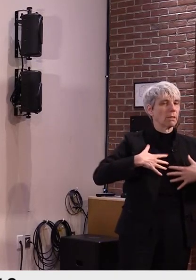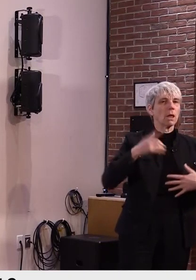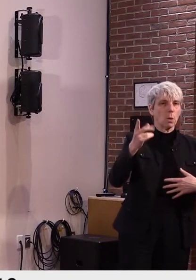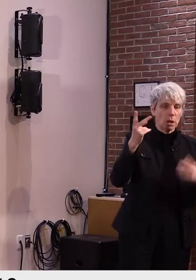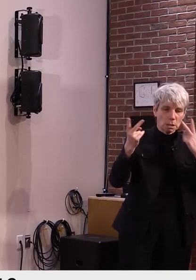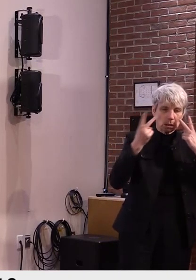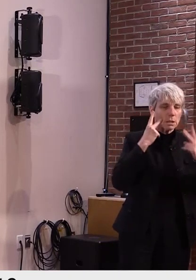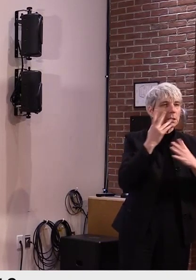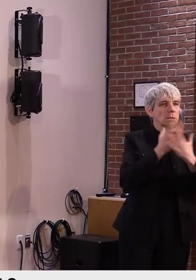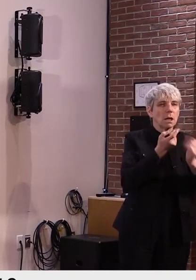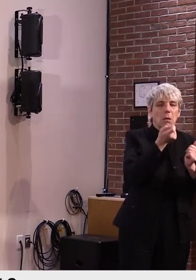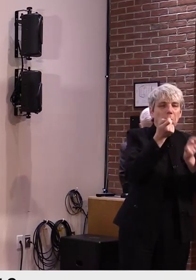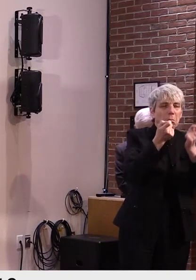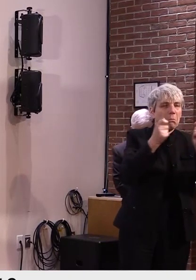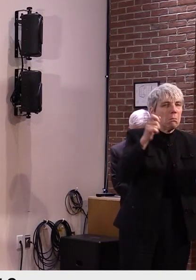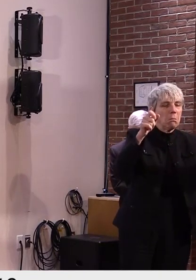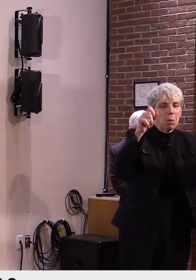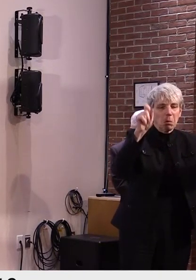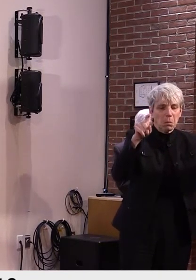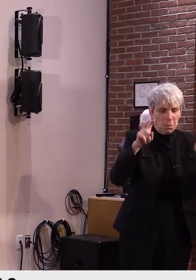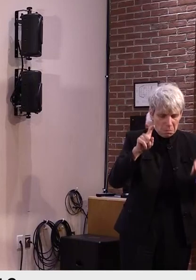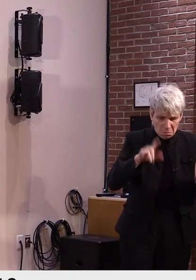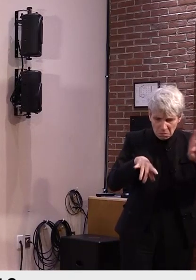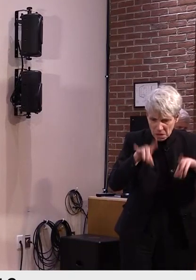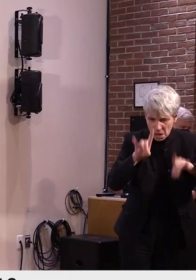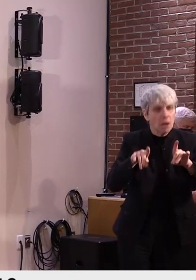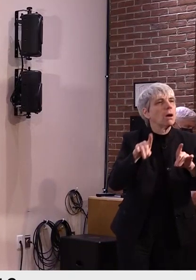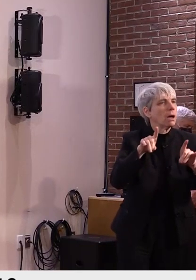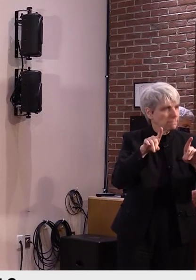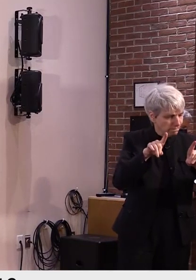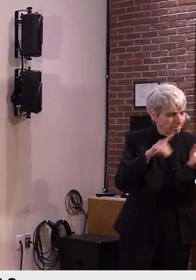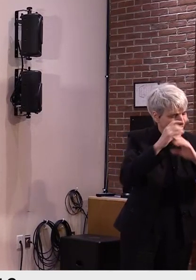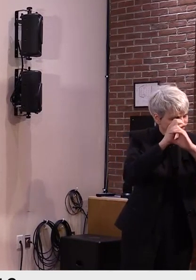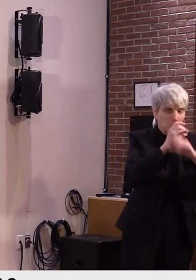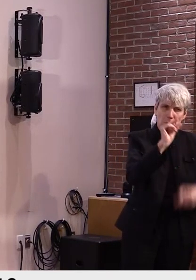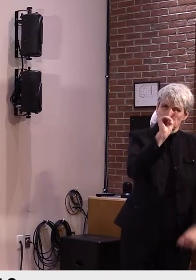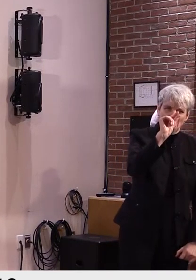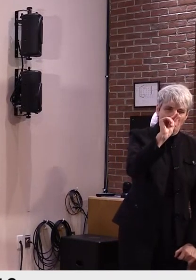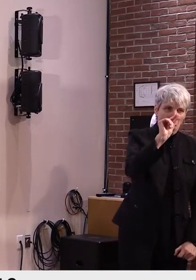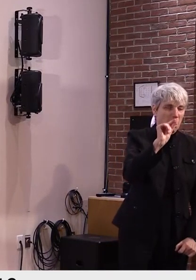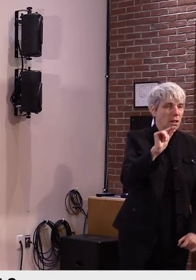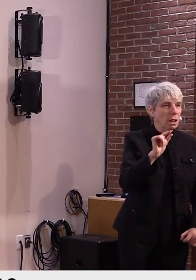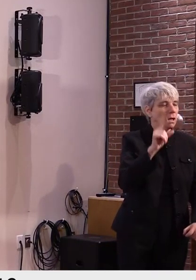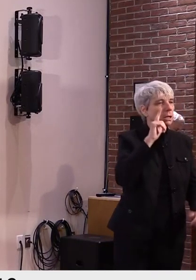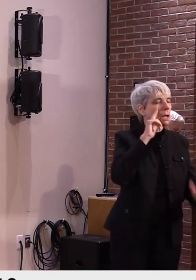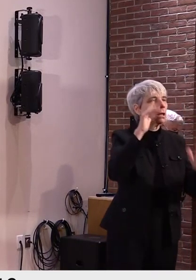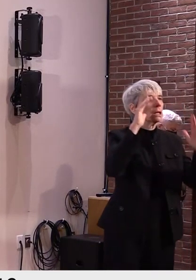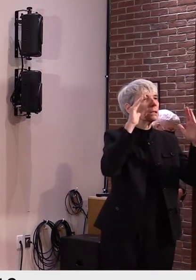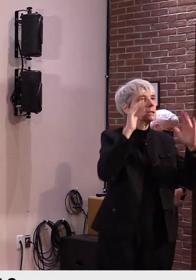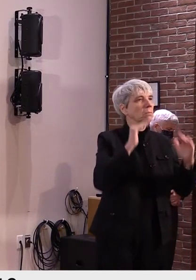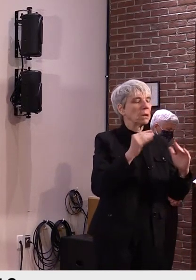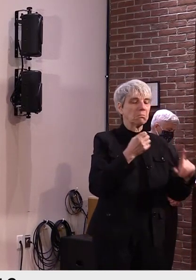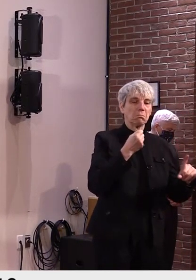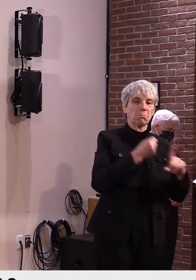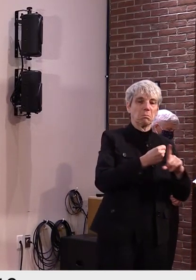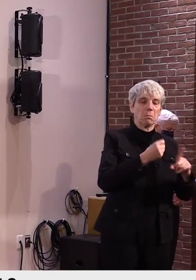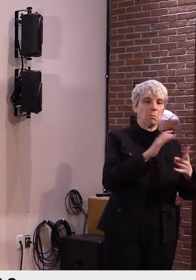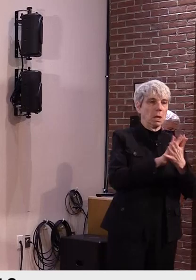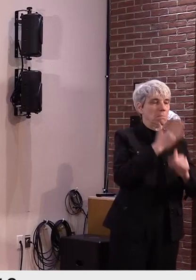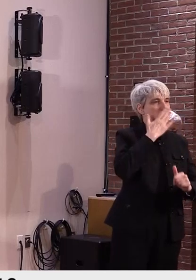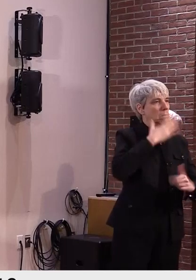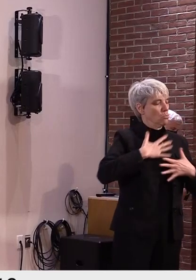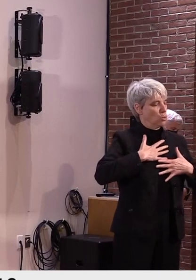as PM2.5. But really are expecting concentrations to remain in the good or worst case scenario, the